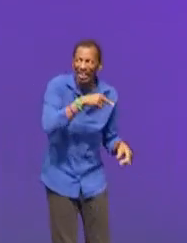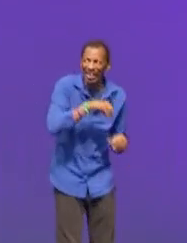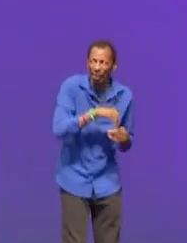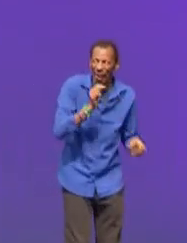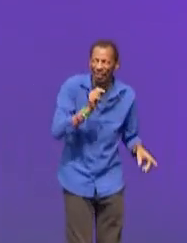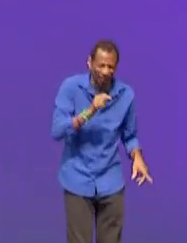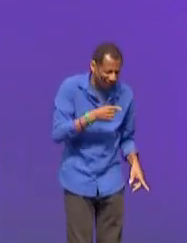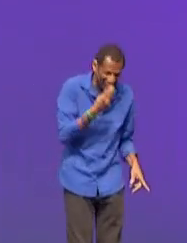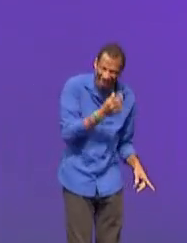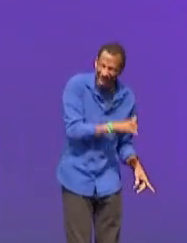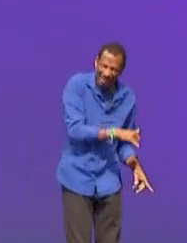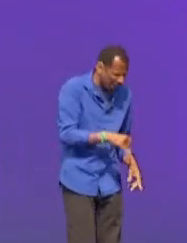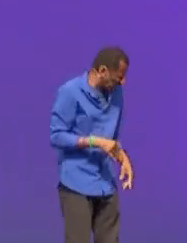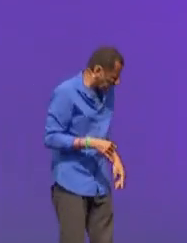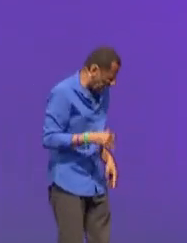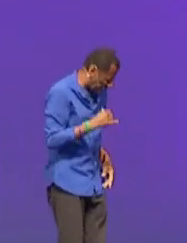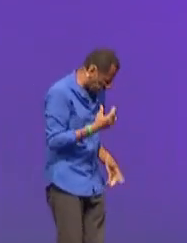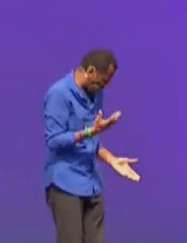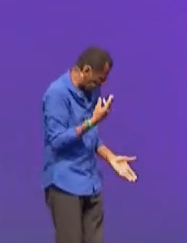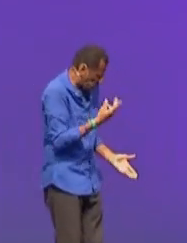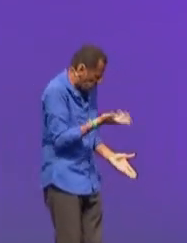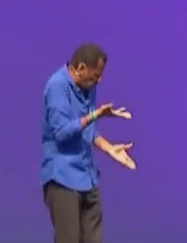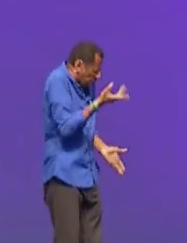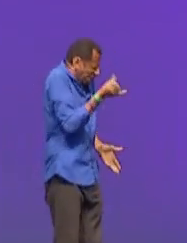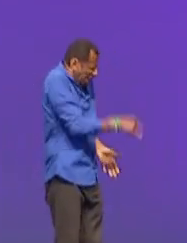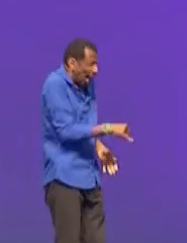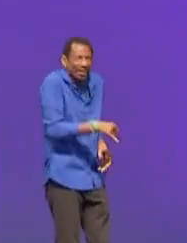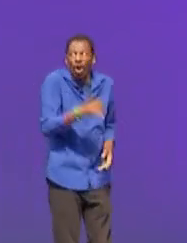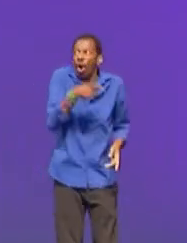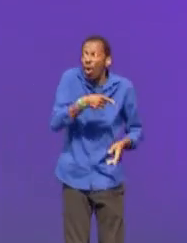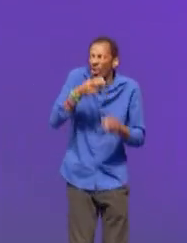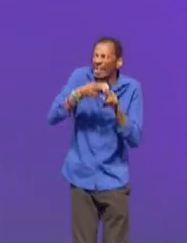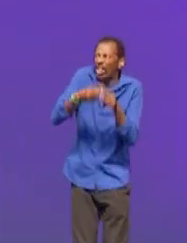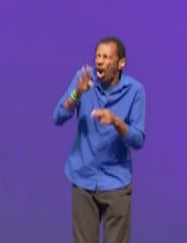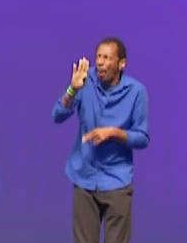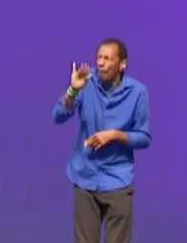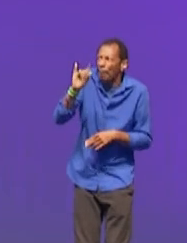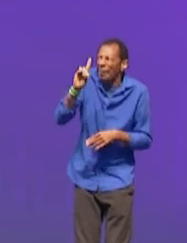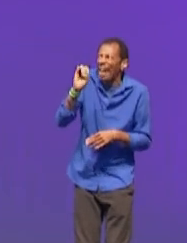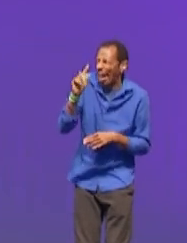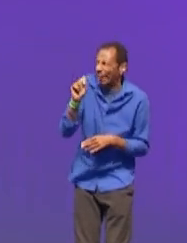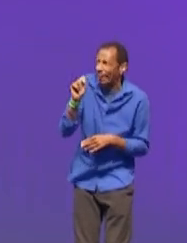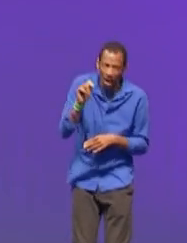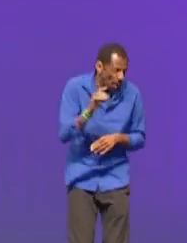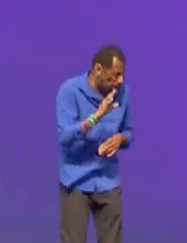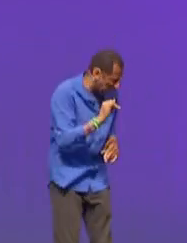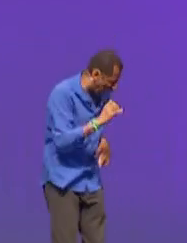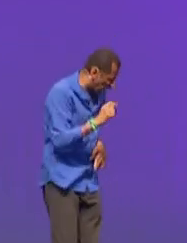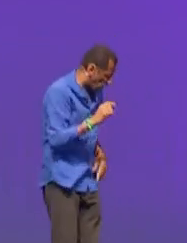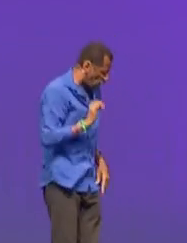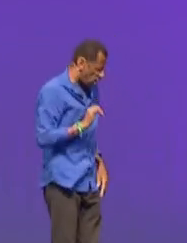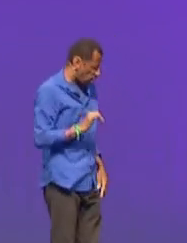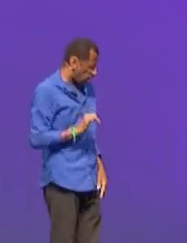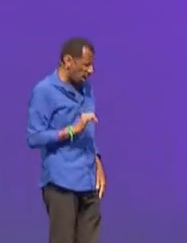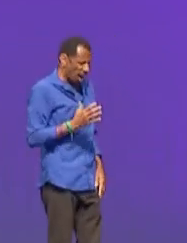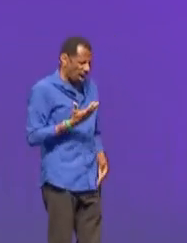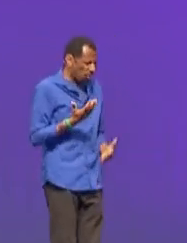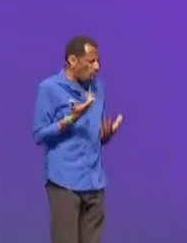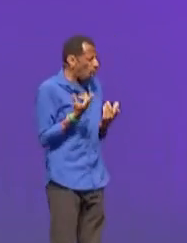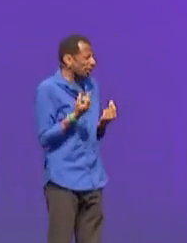the bathroom. See that? What is that? Oh, it's called bidet. Bidet? Oh, what does